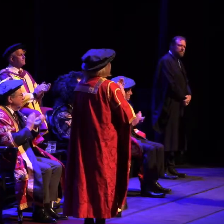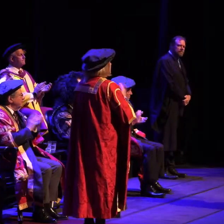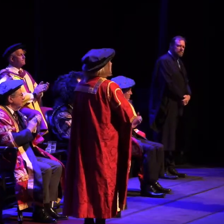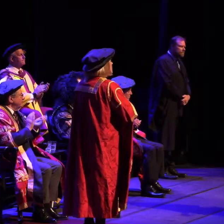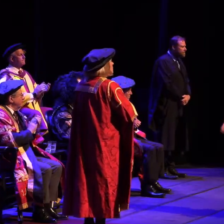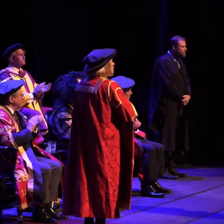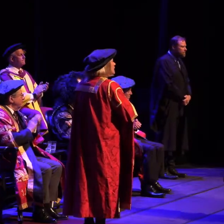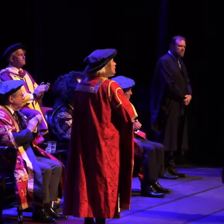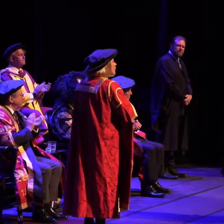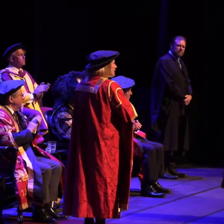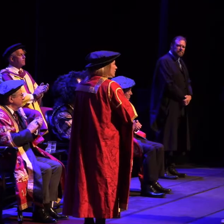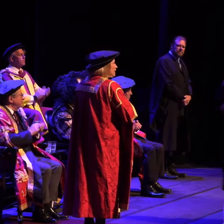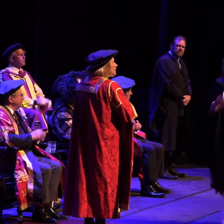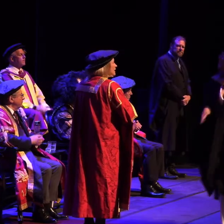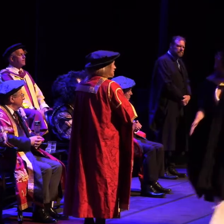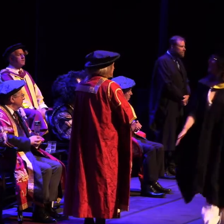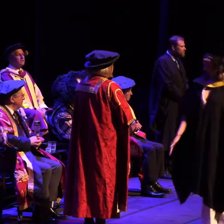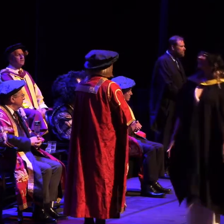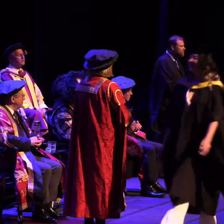And a prize on this one as well.